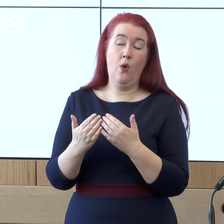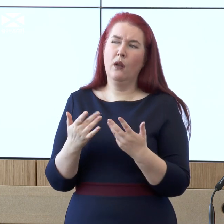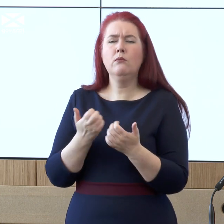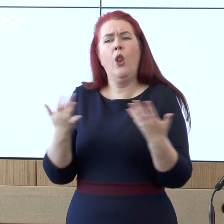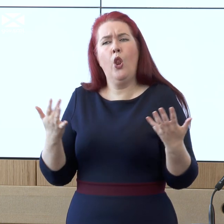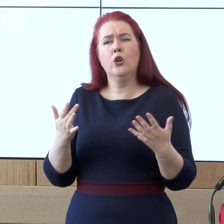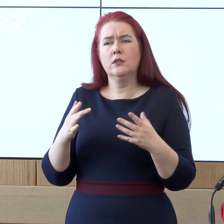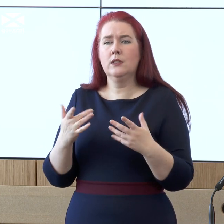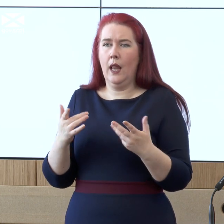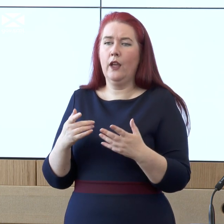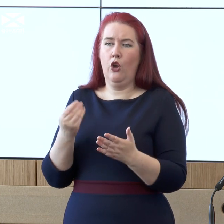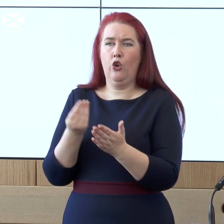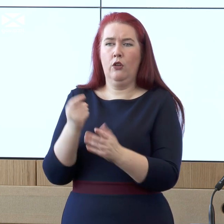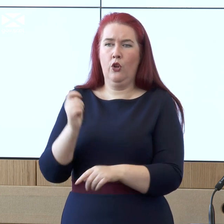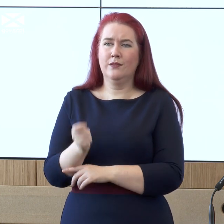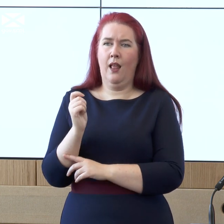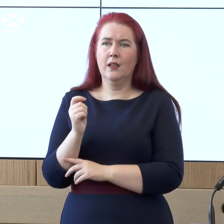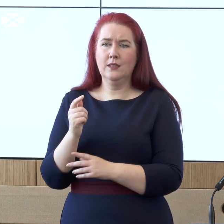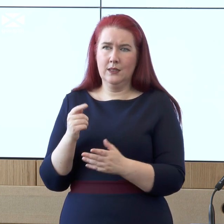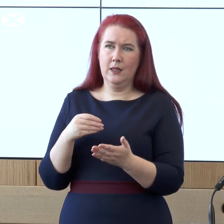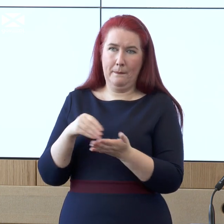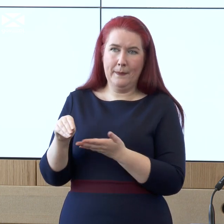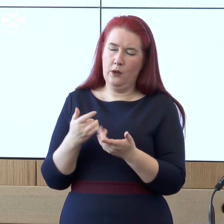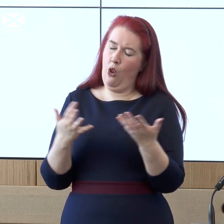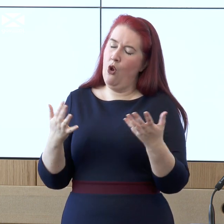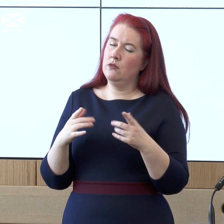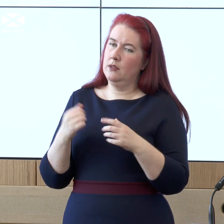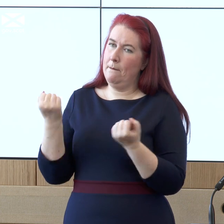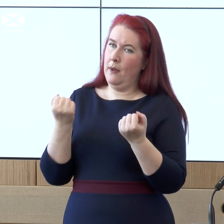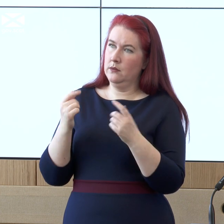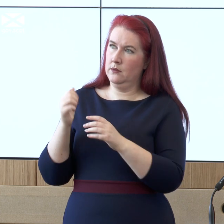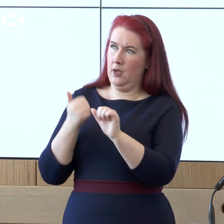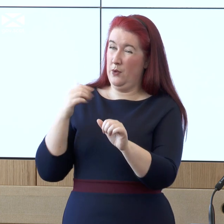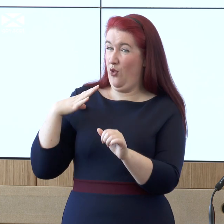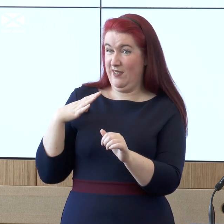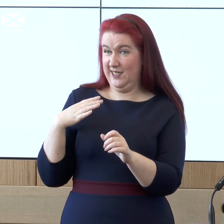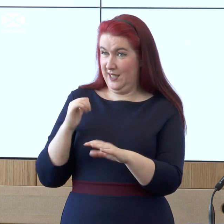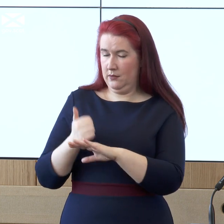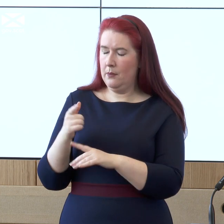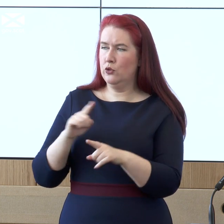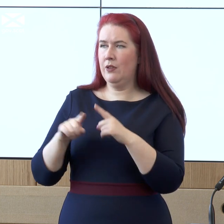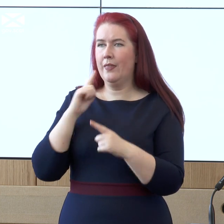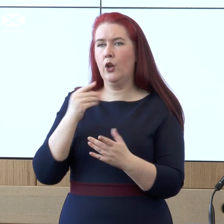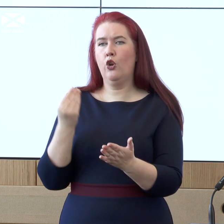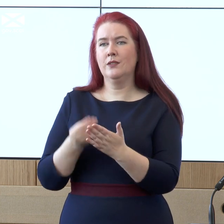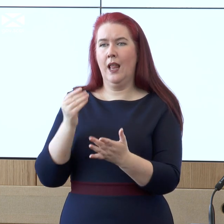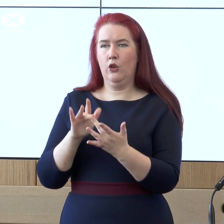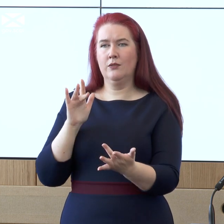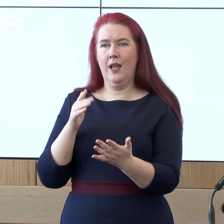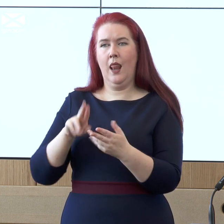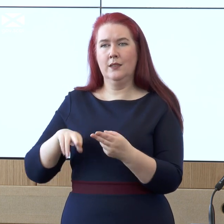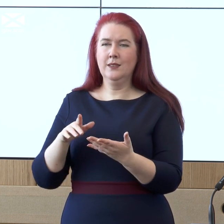are already doing, contactless payment. So there's lots of focus on trying to find these right